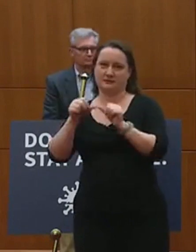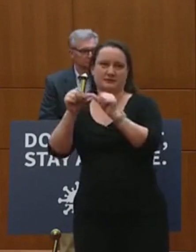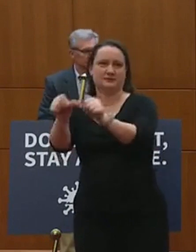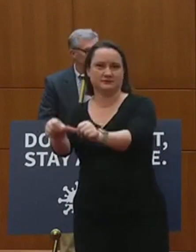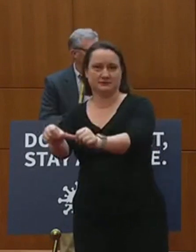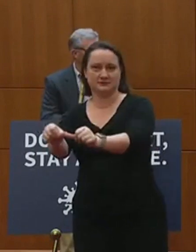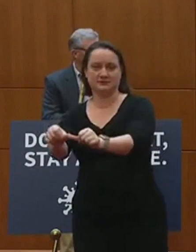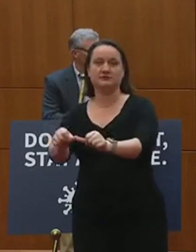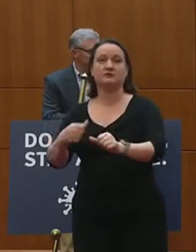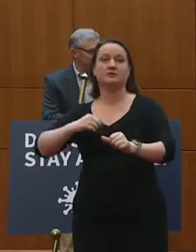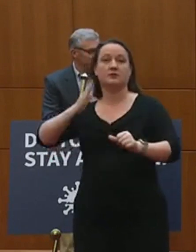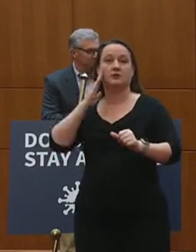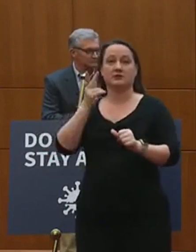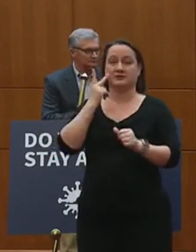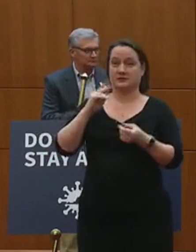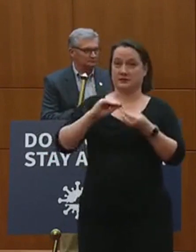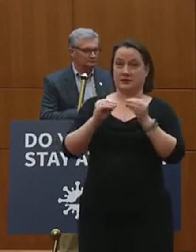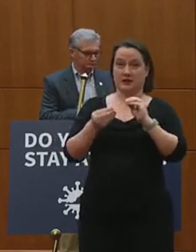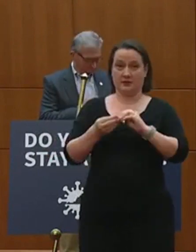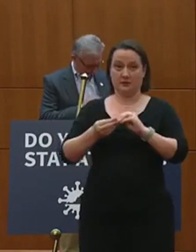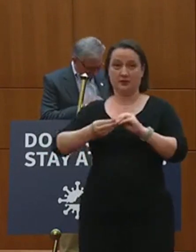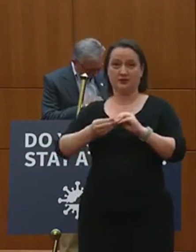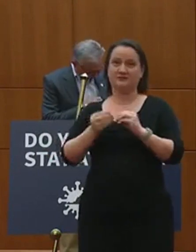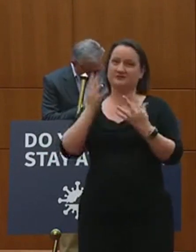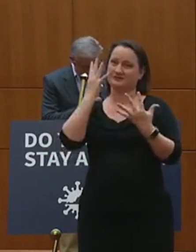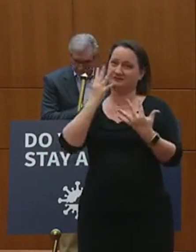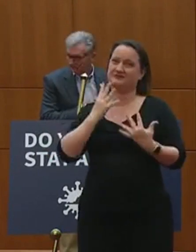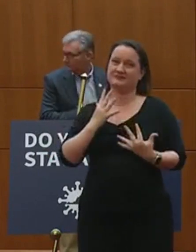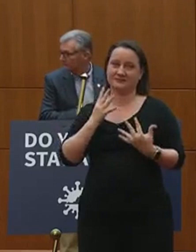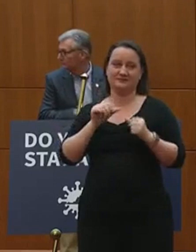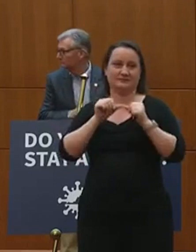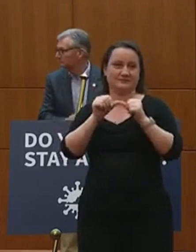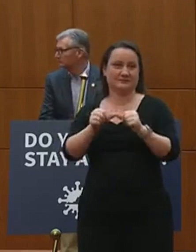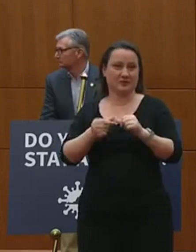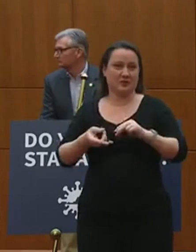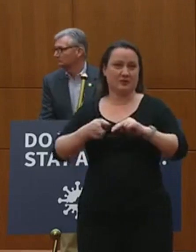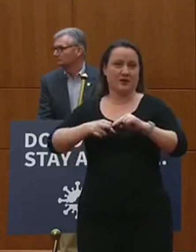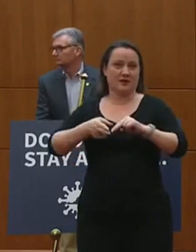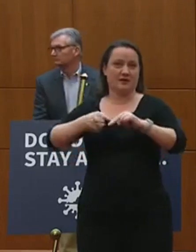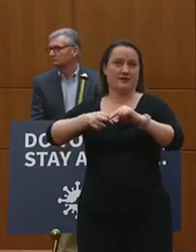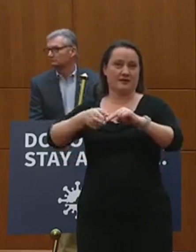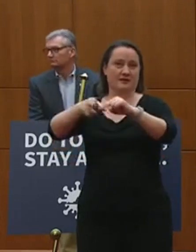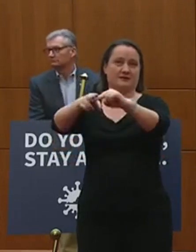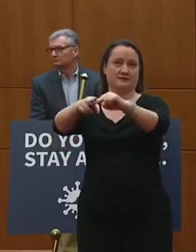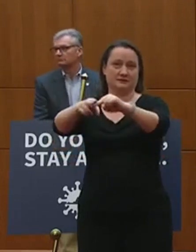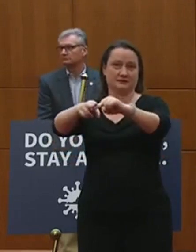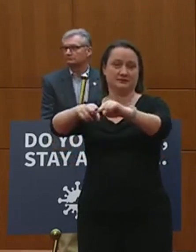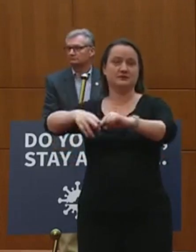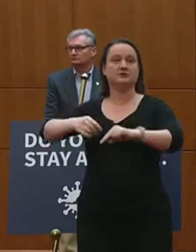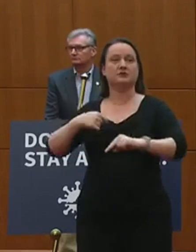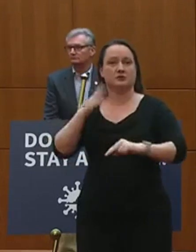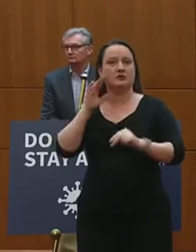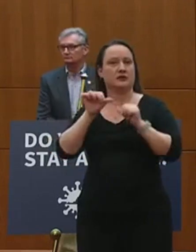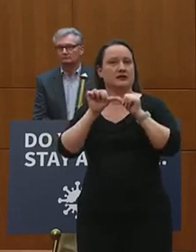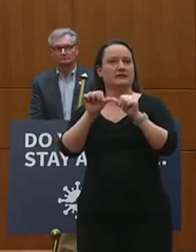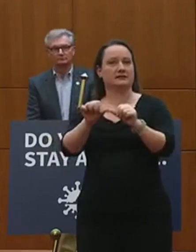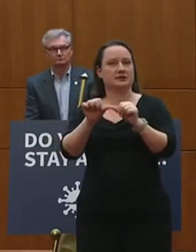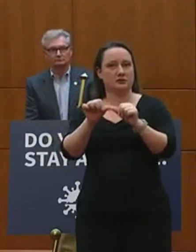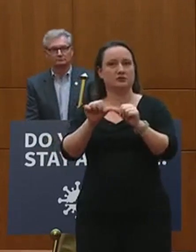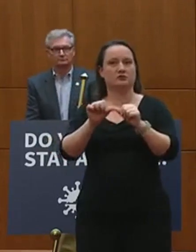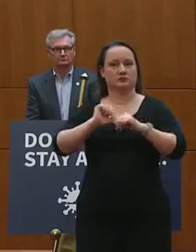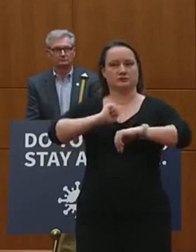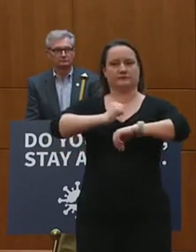to see these numbers, unfortunately, continue to rise. We will continue to work on measures